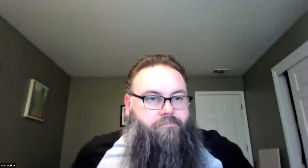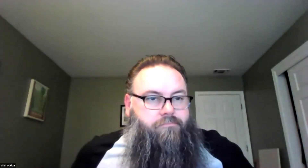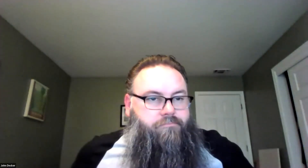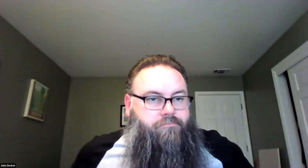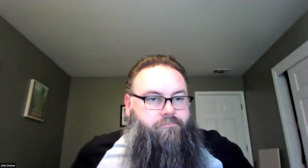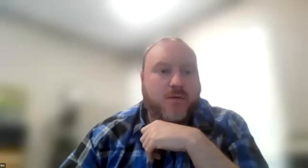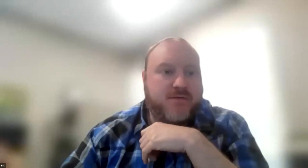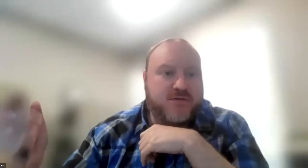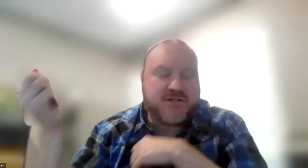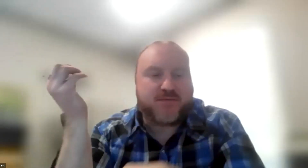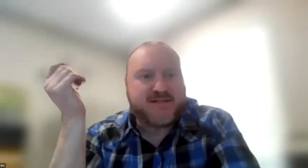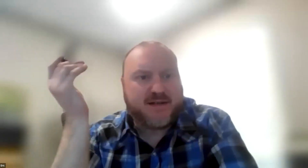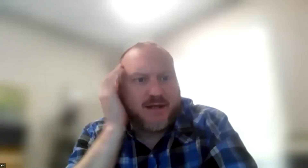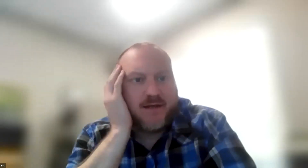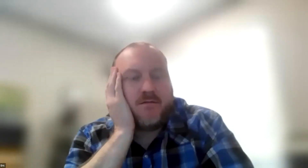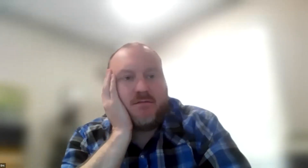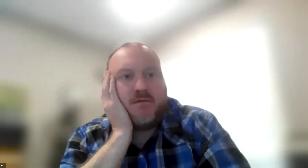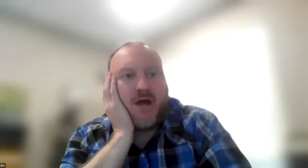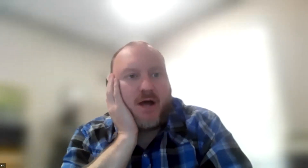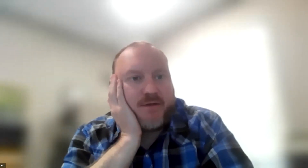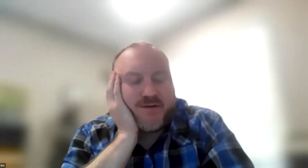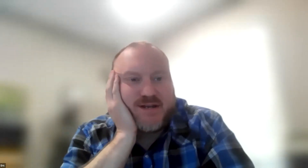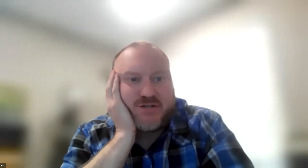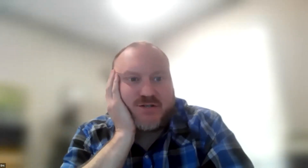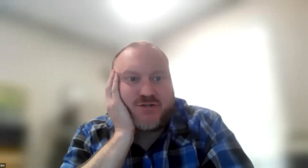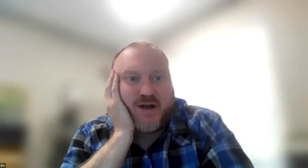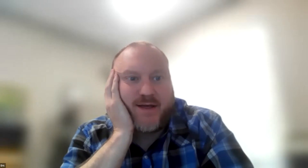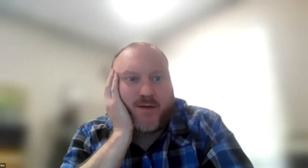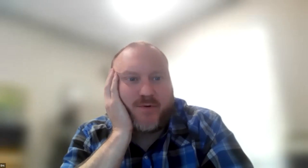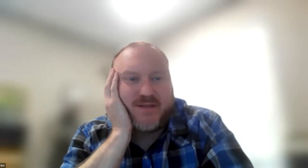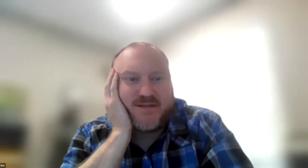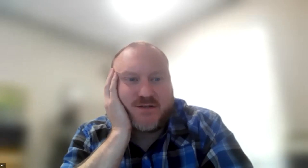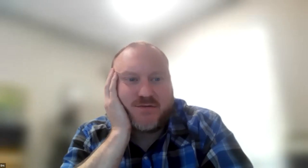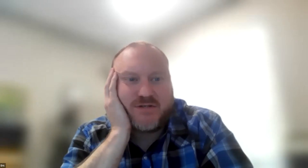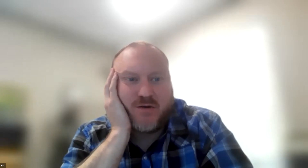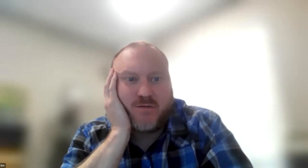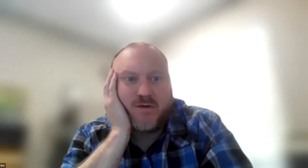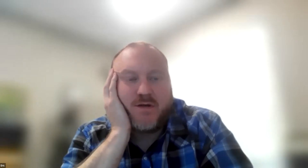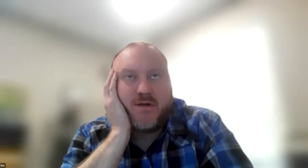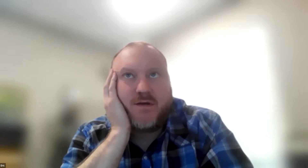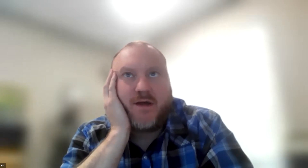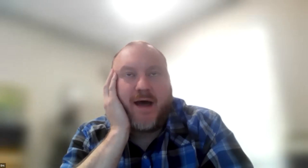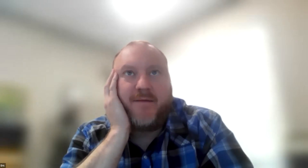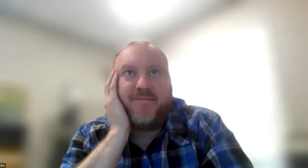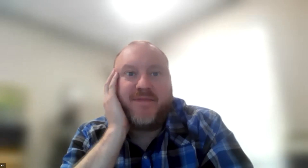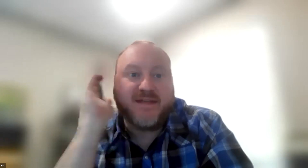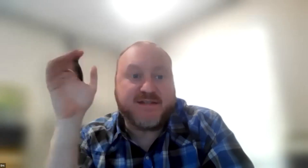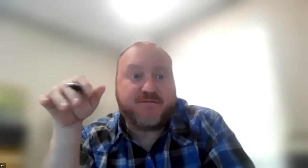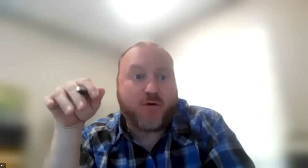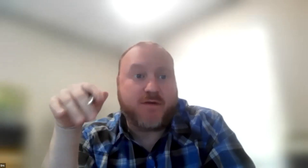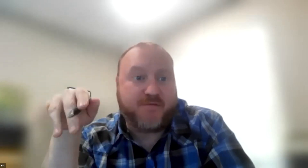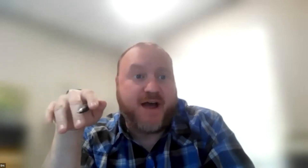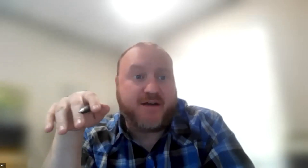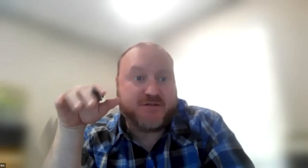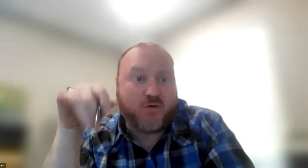Go ahead. So we just recently got authorization to try to help with this too. So this